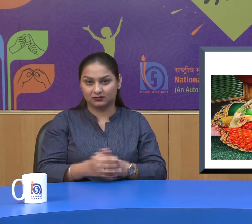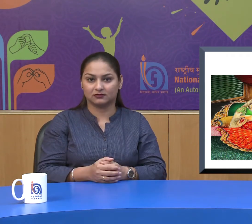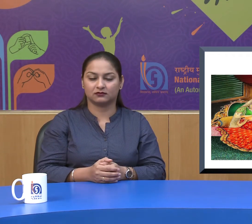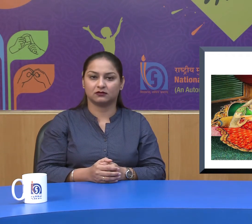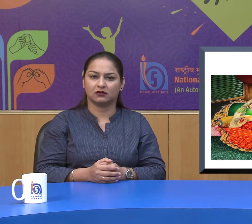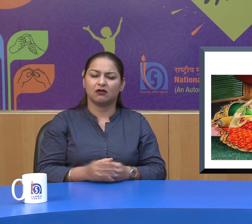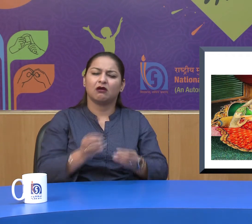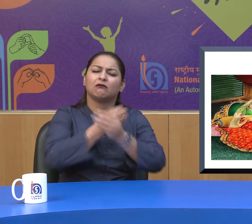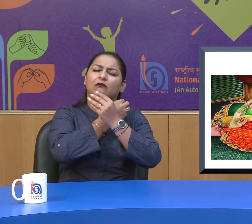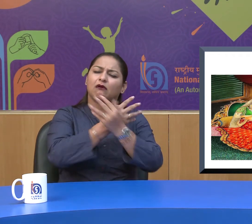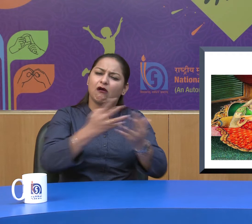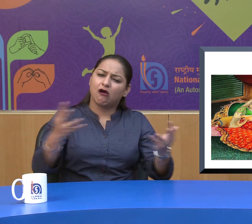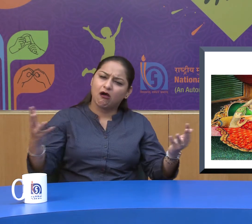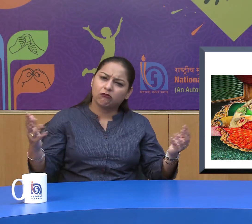common in such occasions,